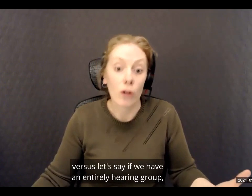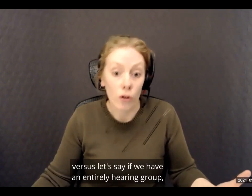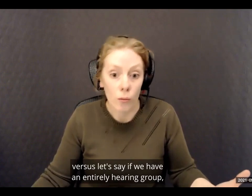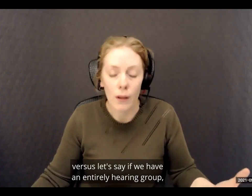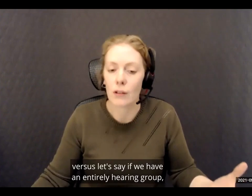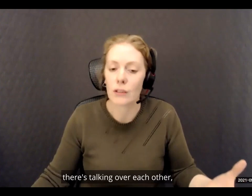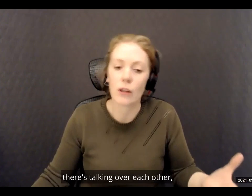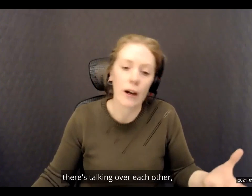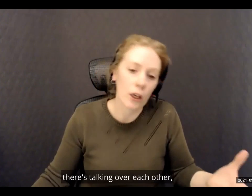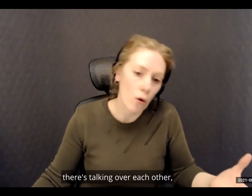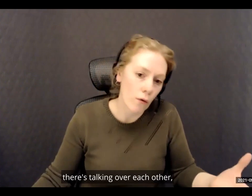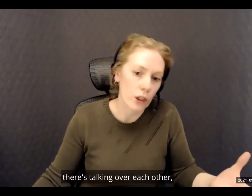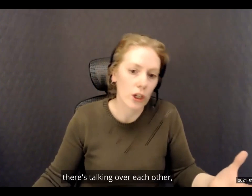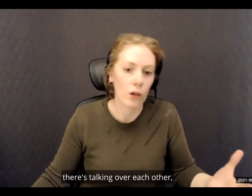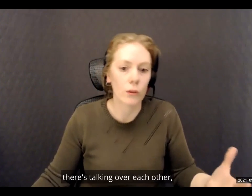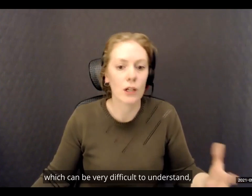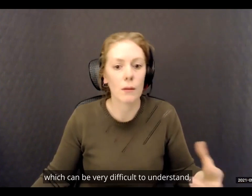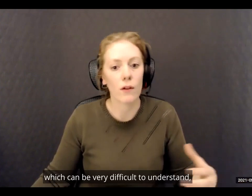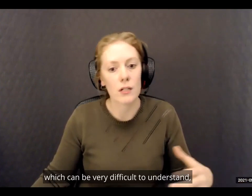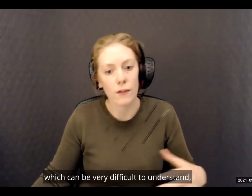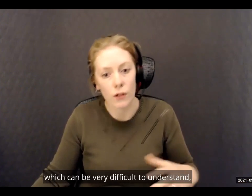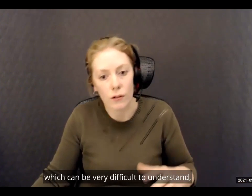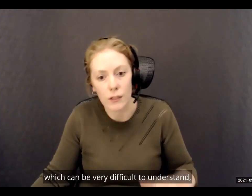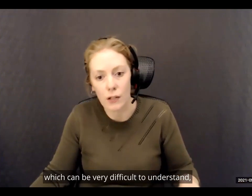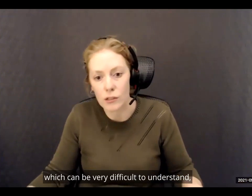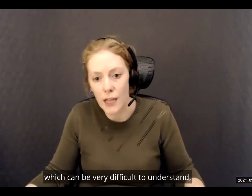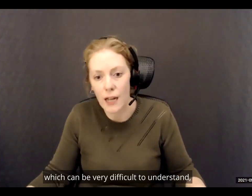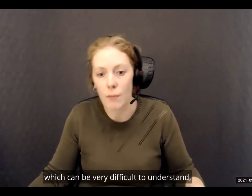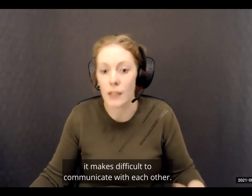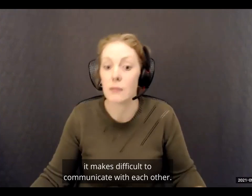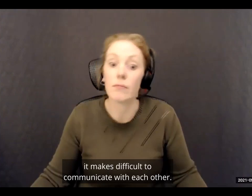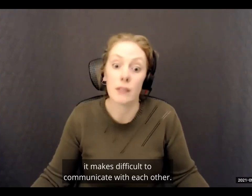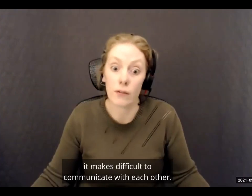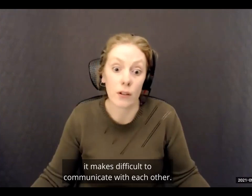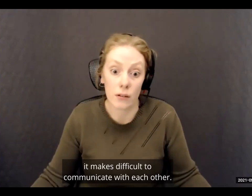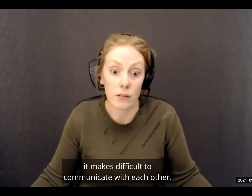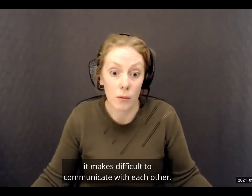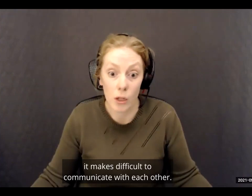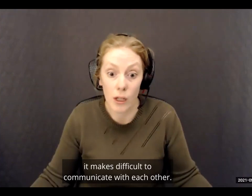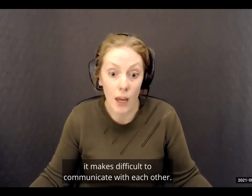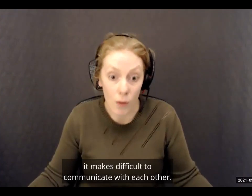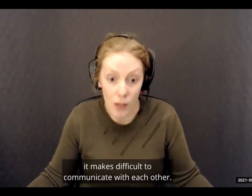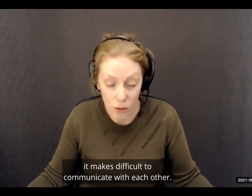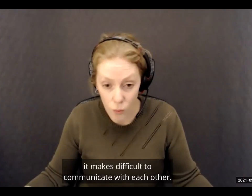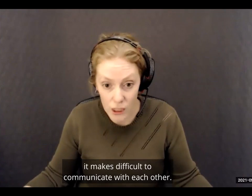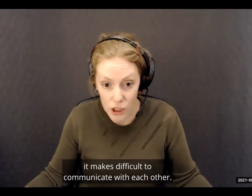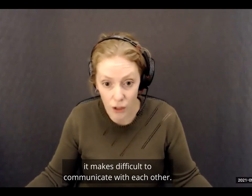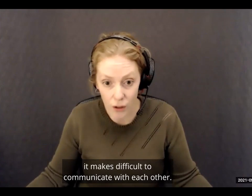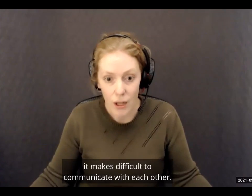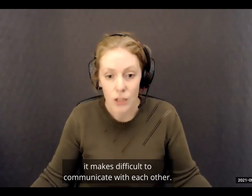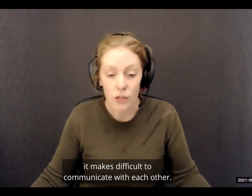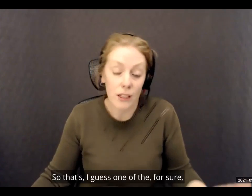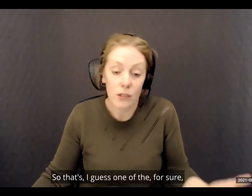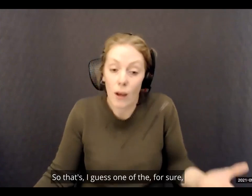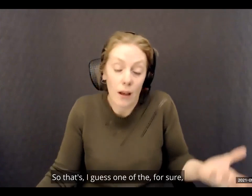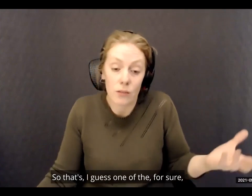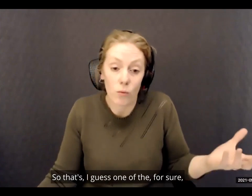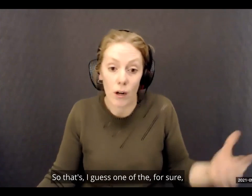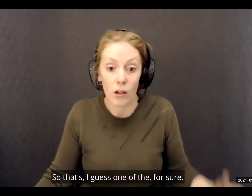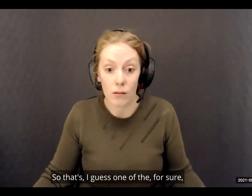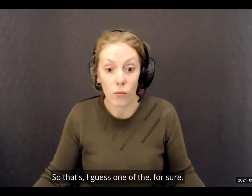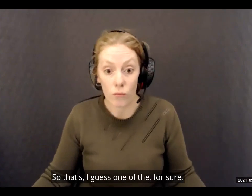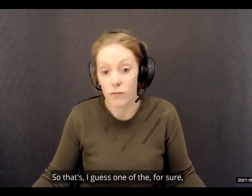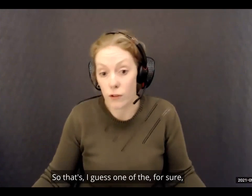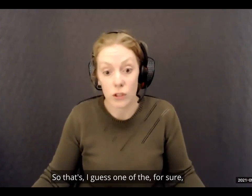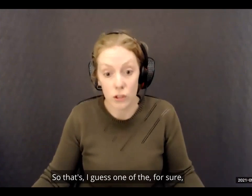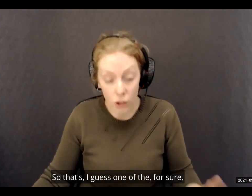entirely hearing group, there's talking over each other, which can be very difficult to understand and makes difficult to communicate with each other. So that's, I guess,